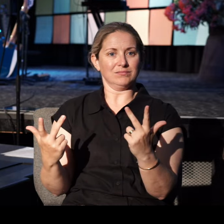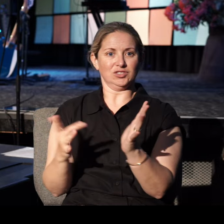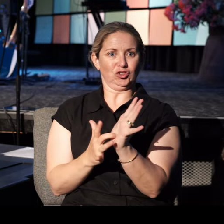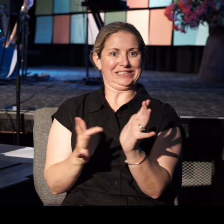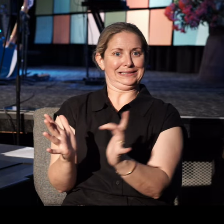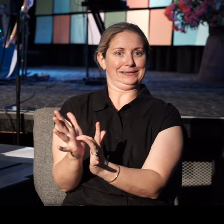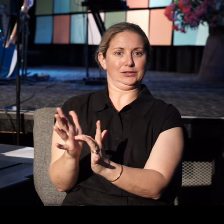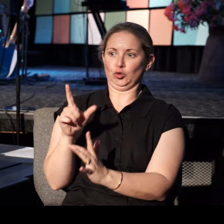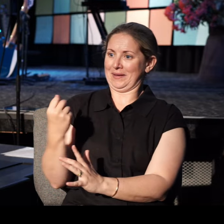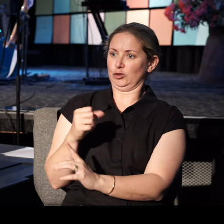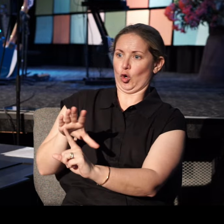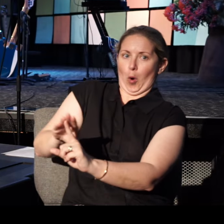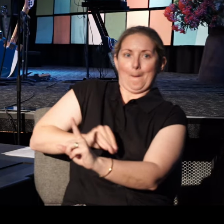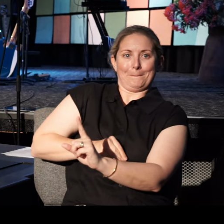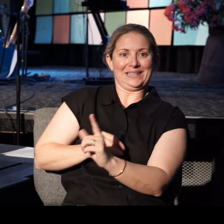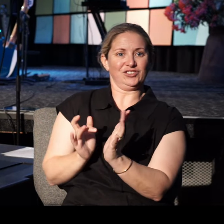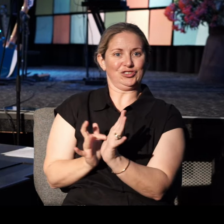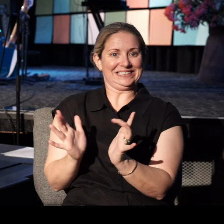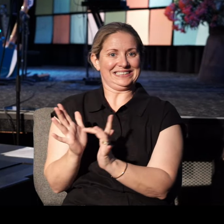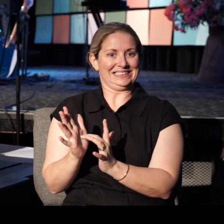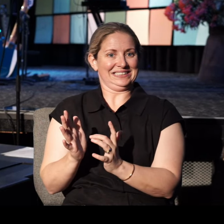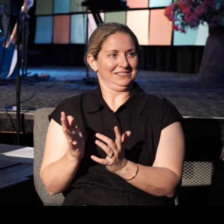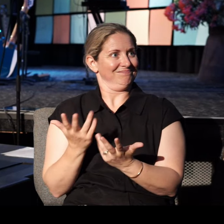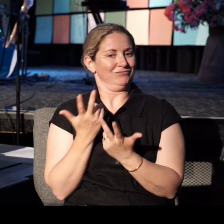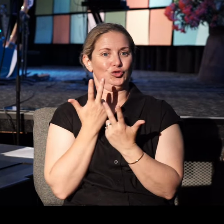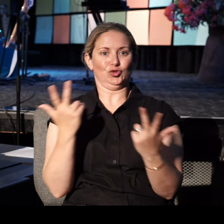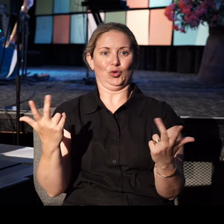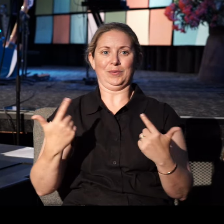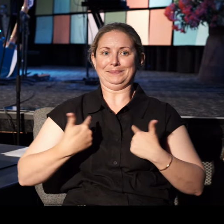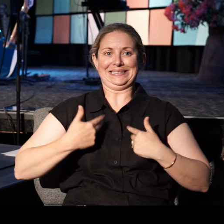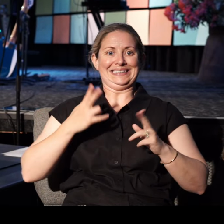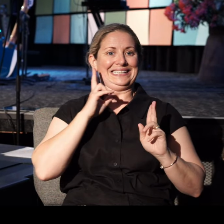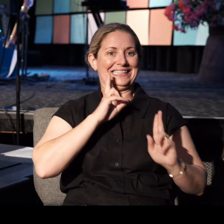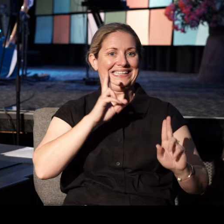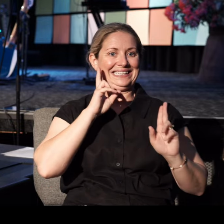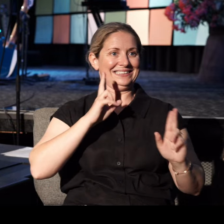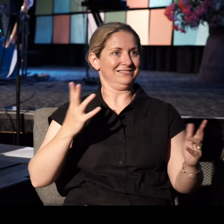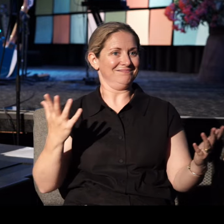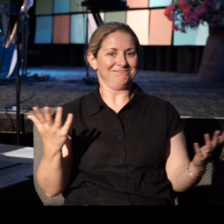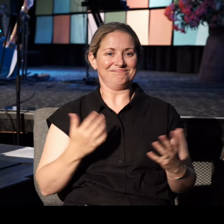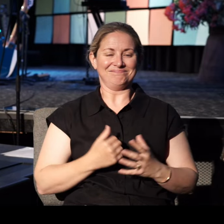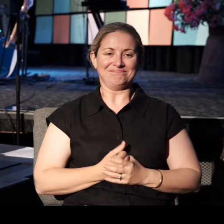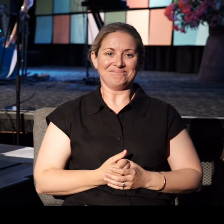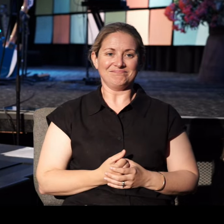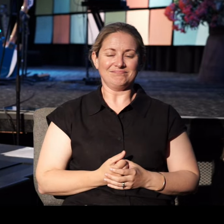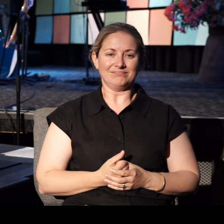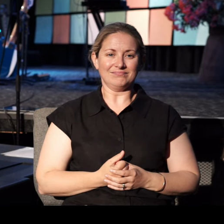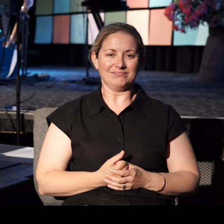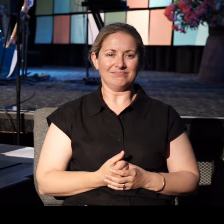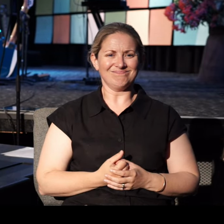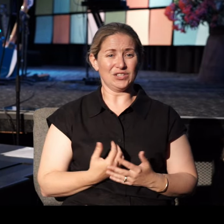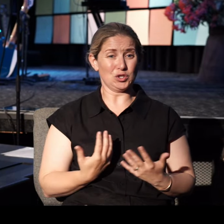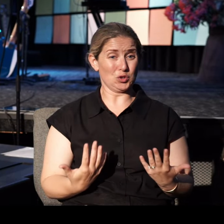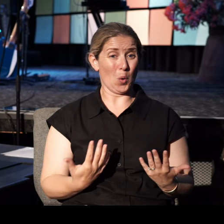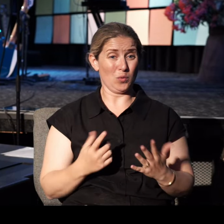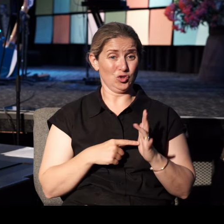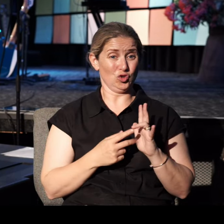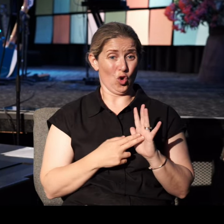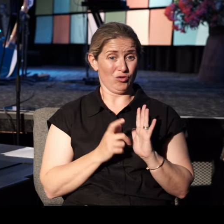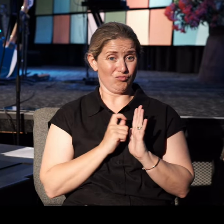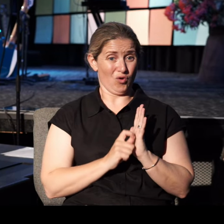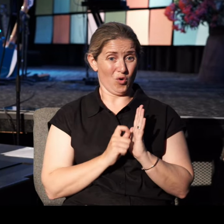embrace. And it will mean you will purify yourself. And so, the words of the author now begin